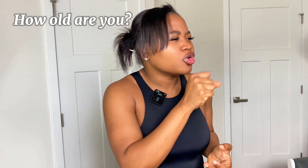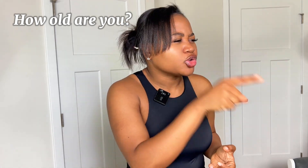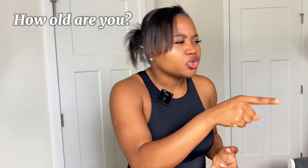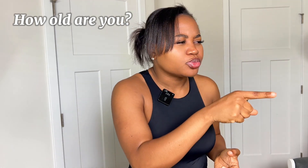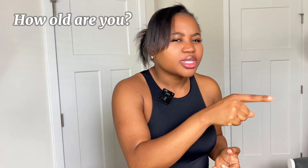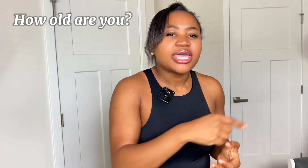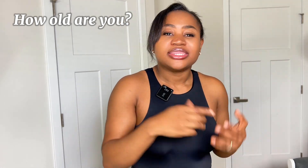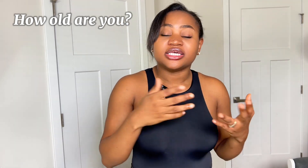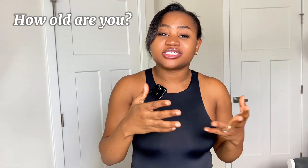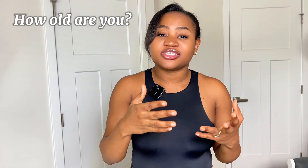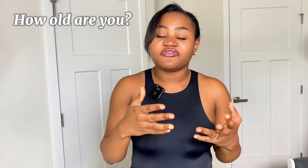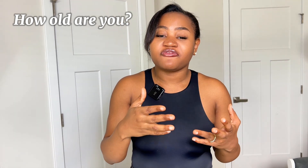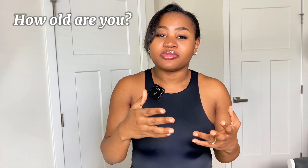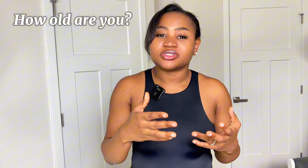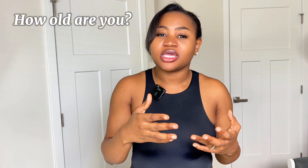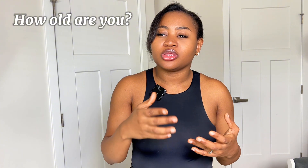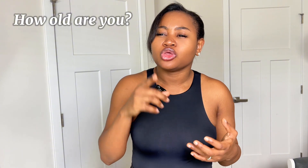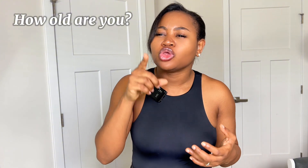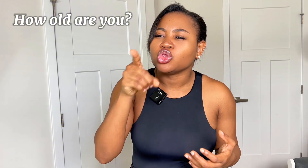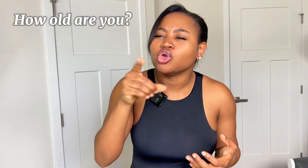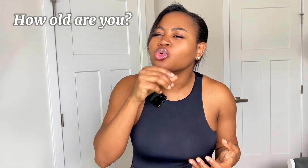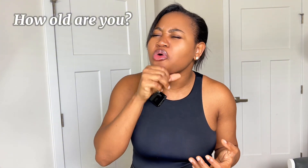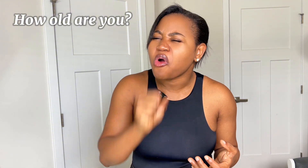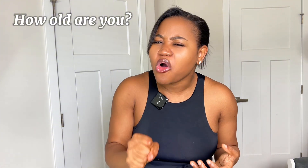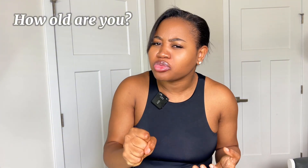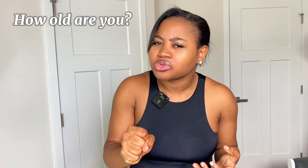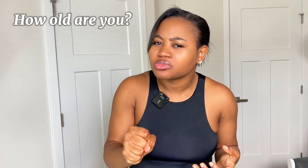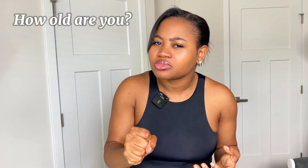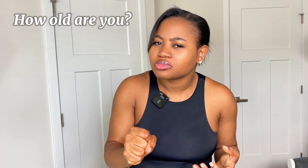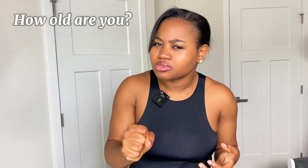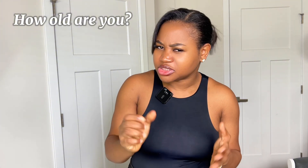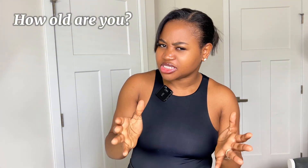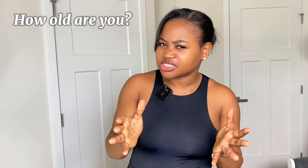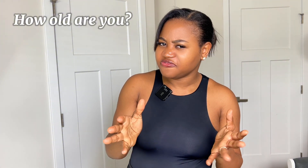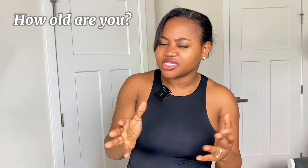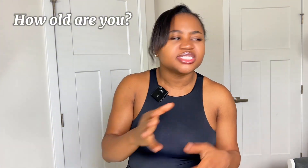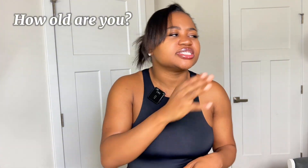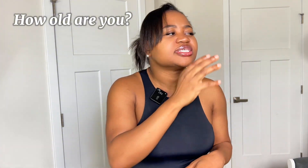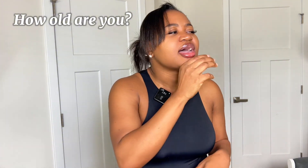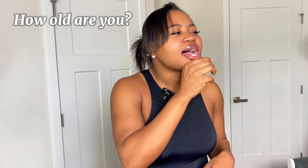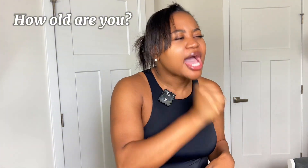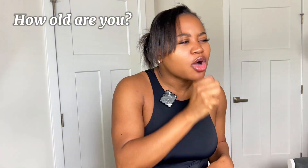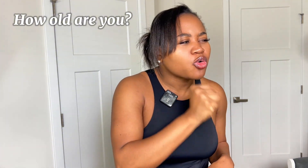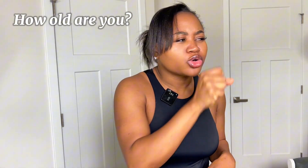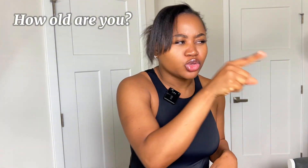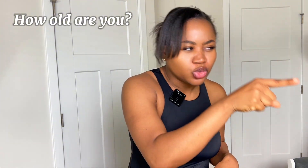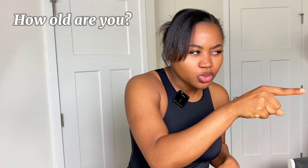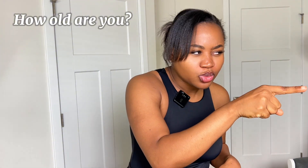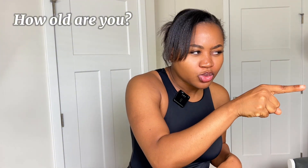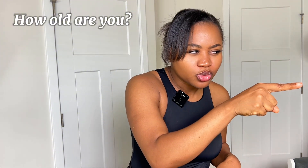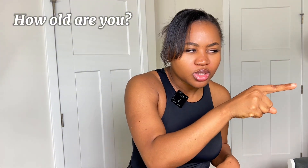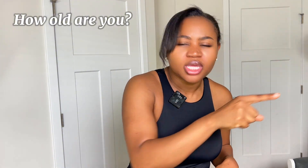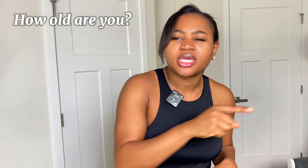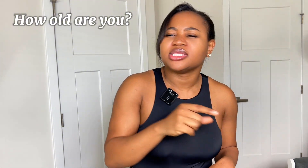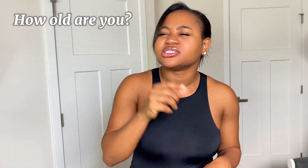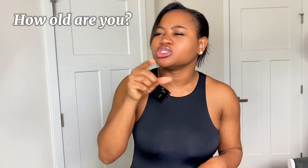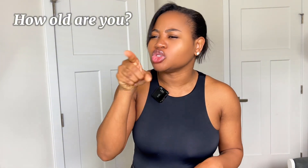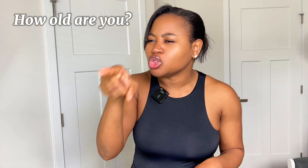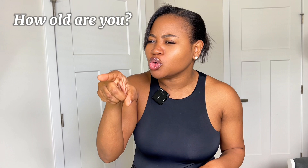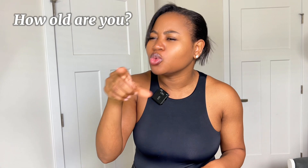you? This is different from saying you old. You see the difference? This is how old are you? This